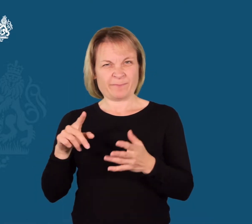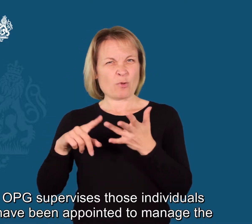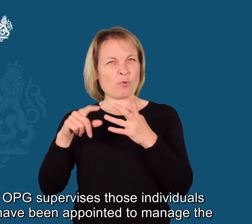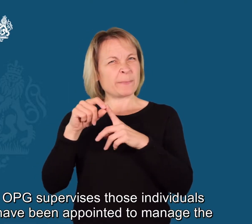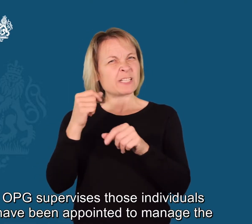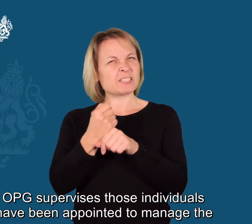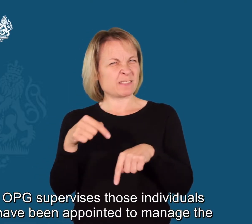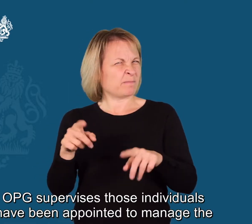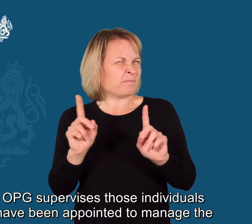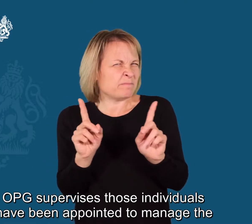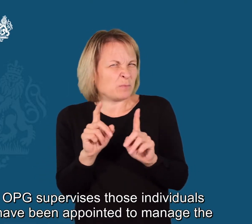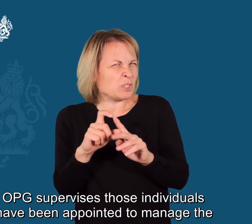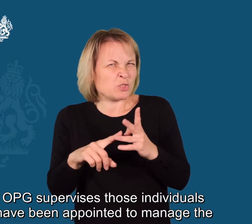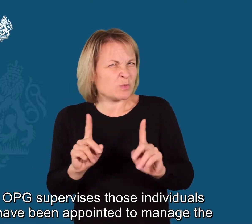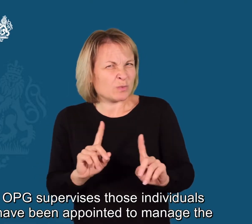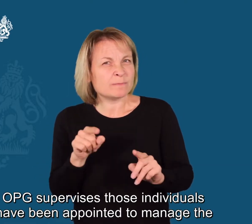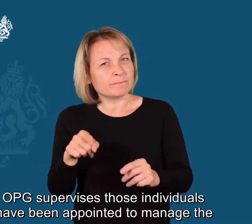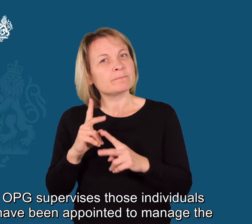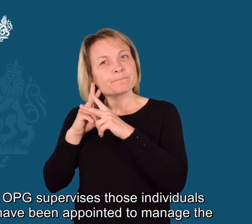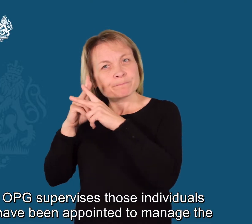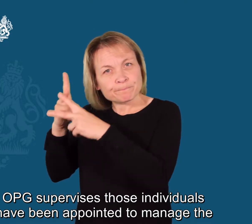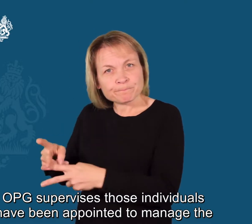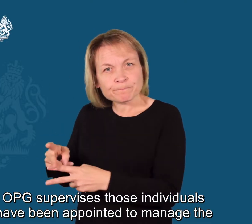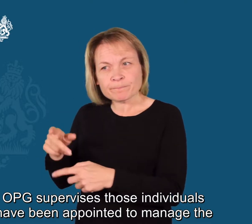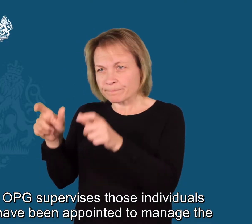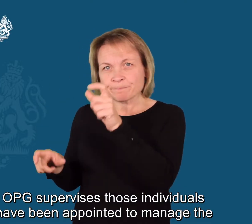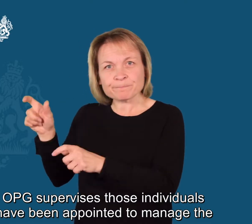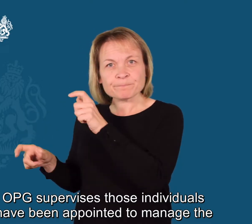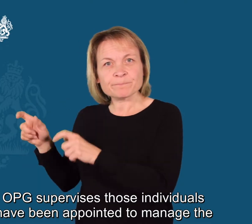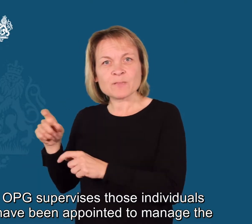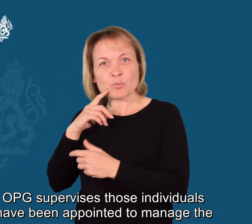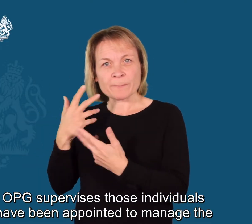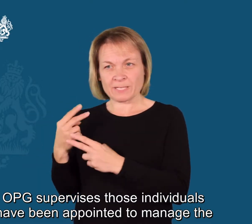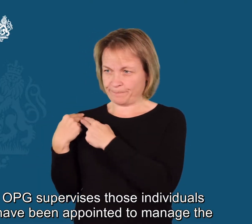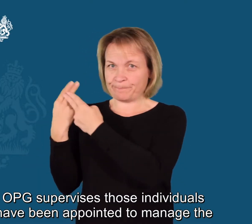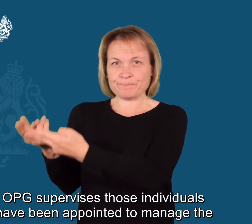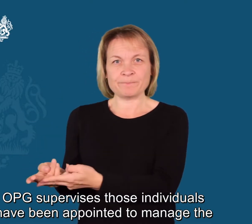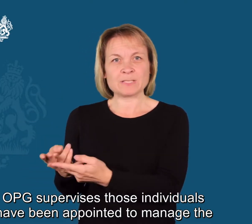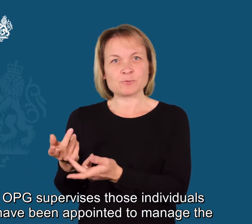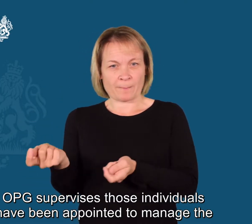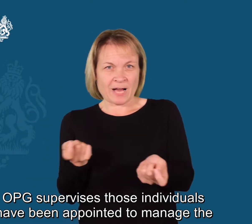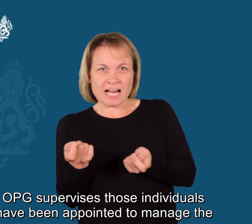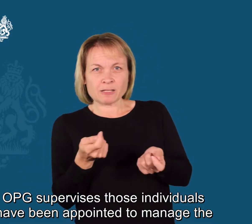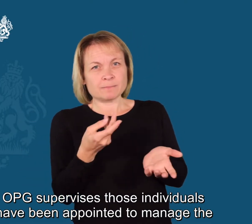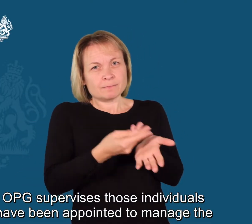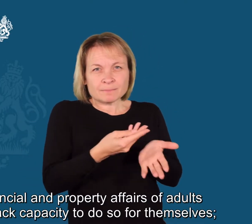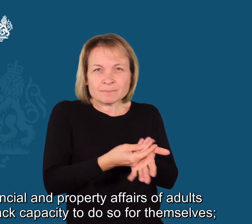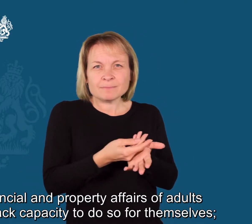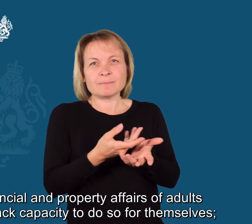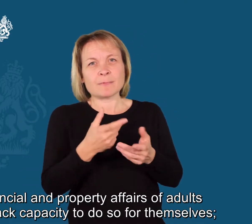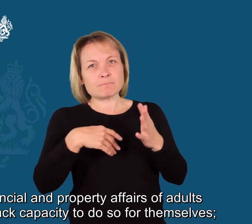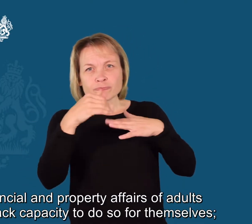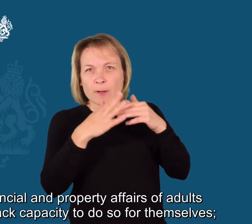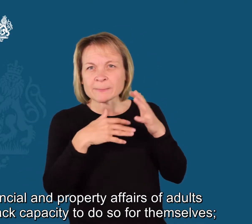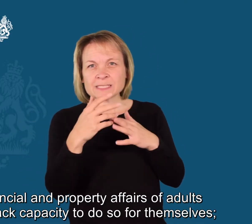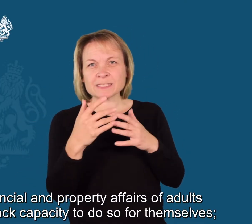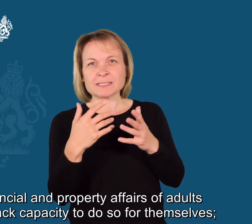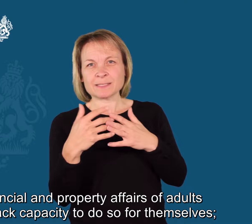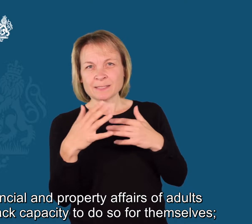The OPG supervises those individuals who have been appointed to manage the financial and property affairs of adults who lack capacity